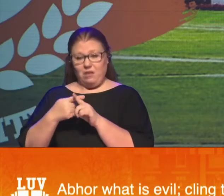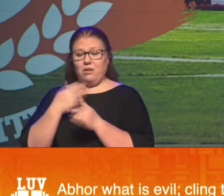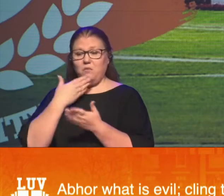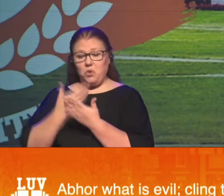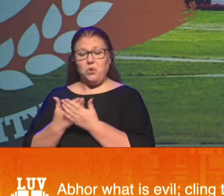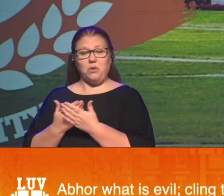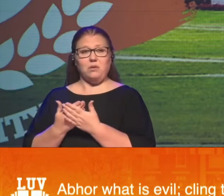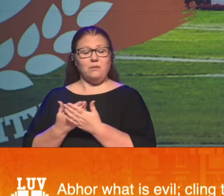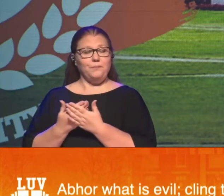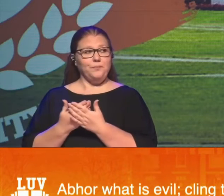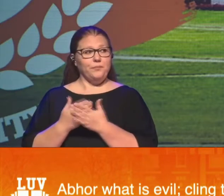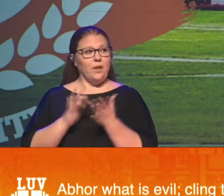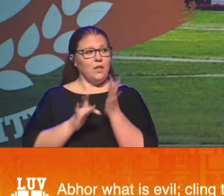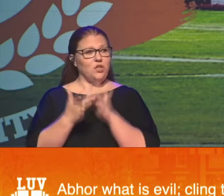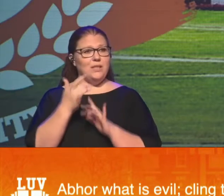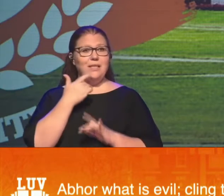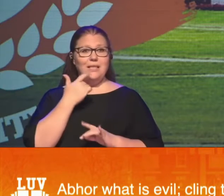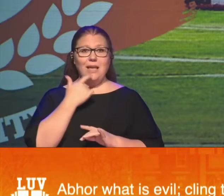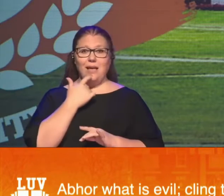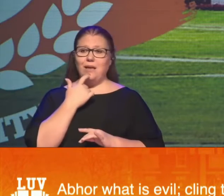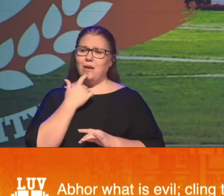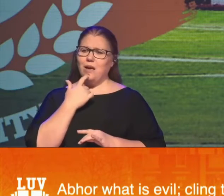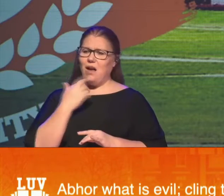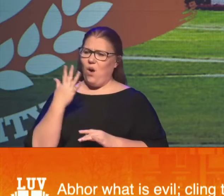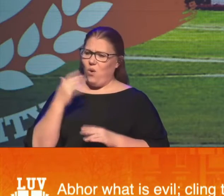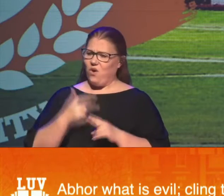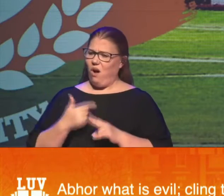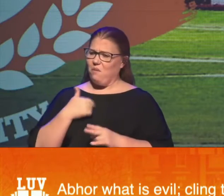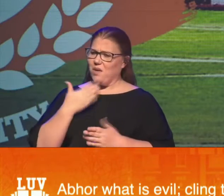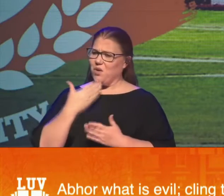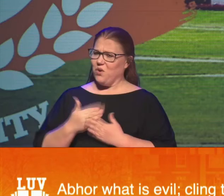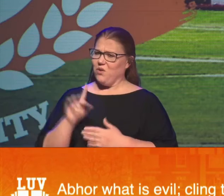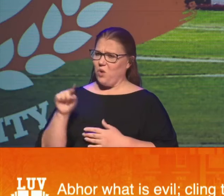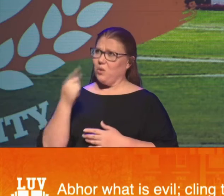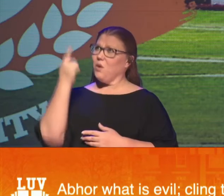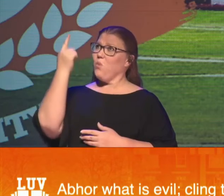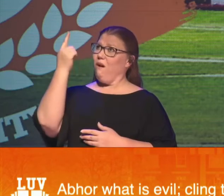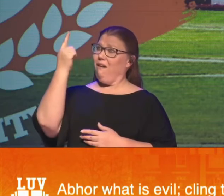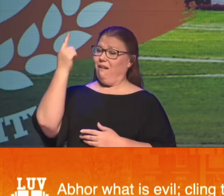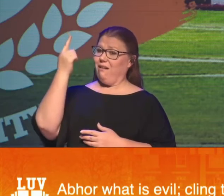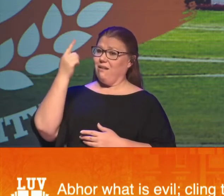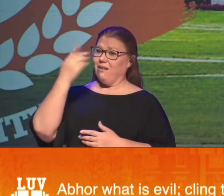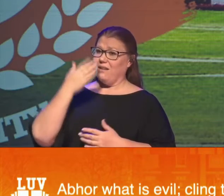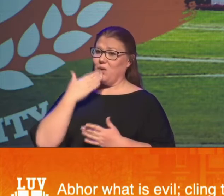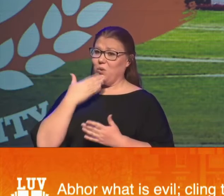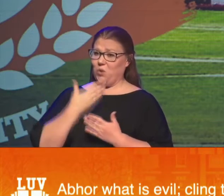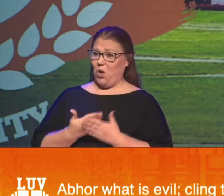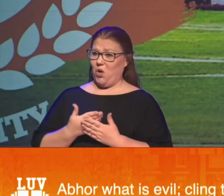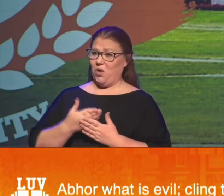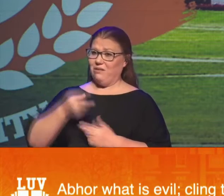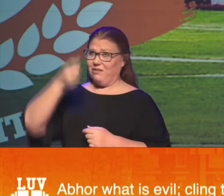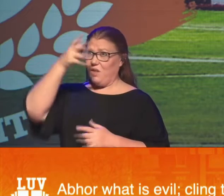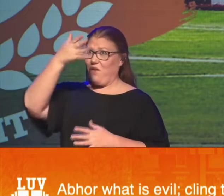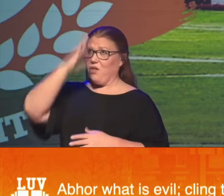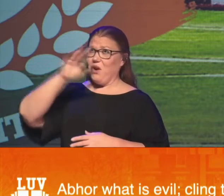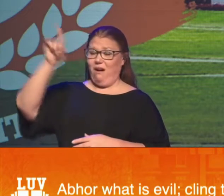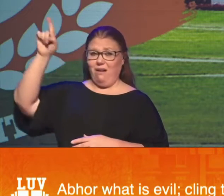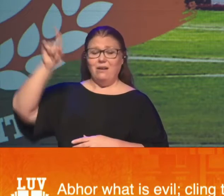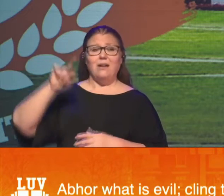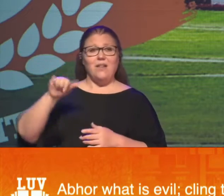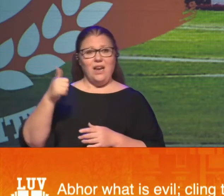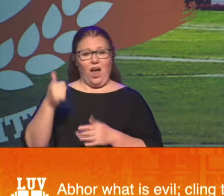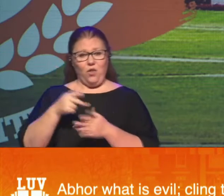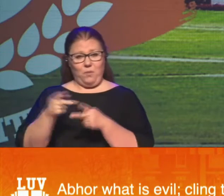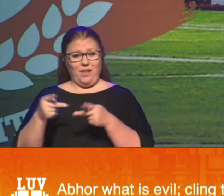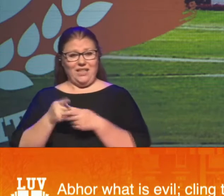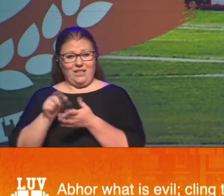good. Well, Jesus said to somebody, why do you call me good? There's only one who's good, and that is the Father. That's God. And then elsewhere in Scripture,